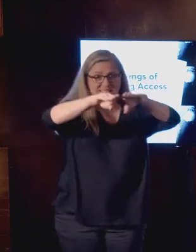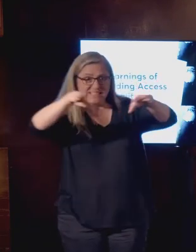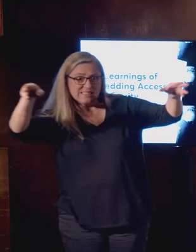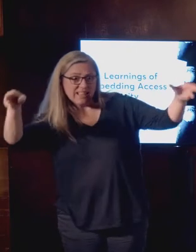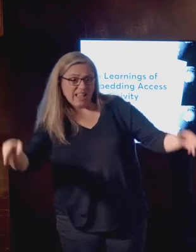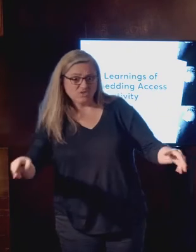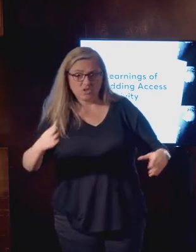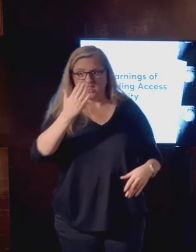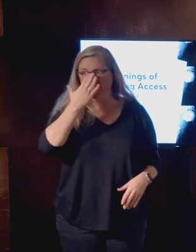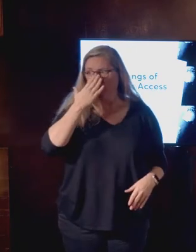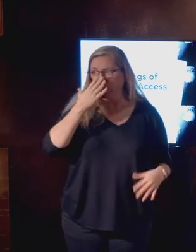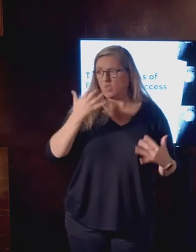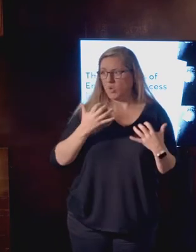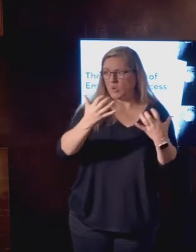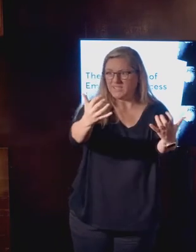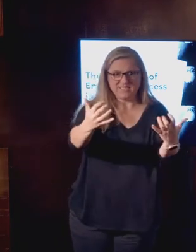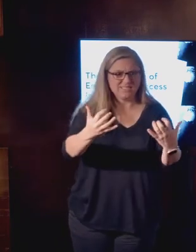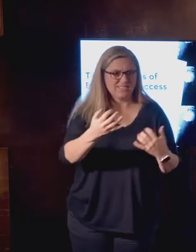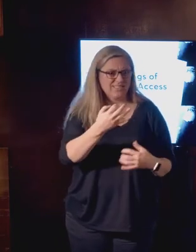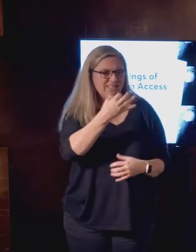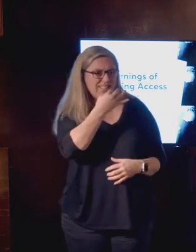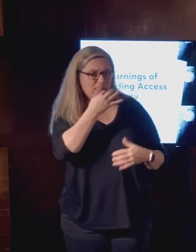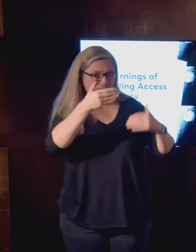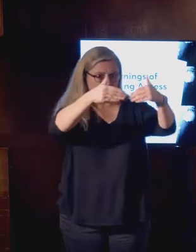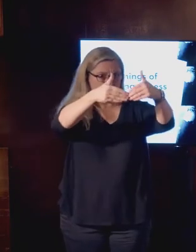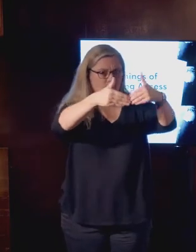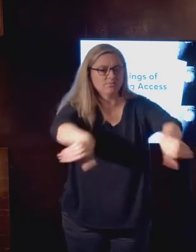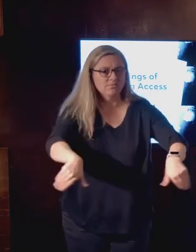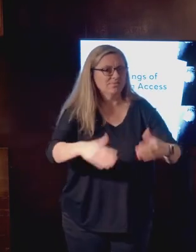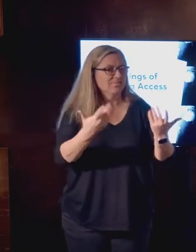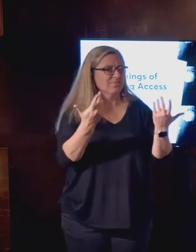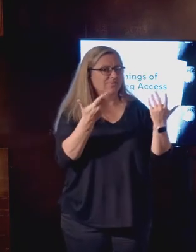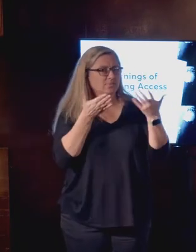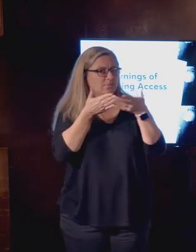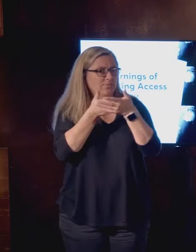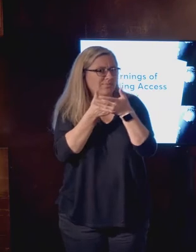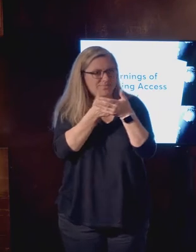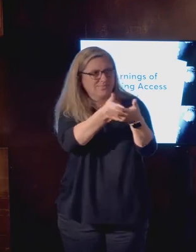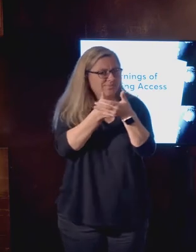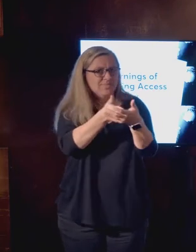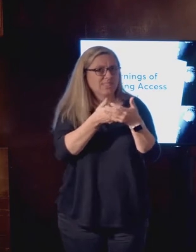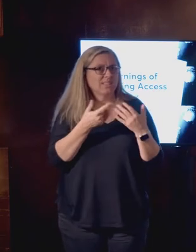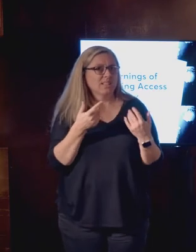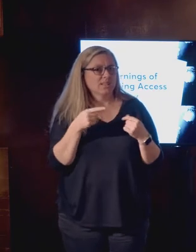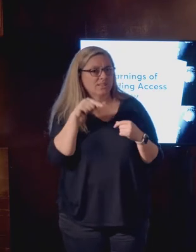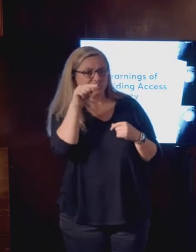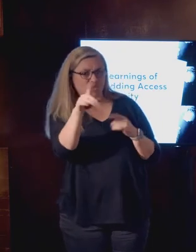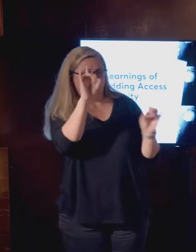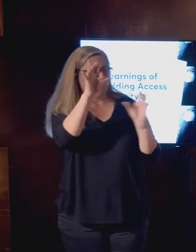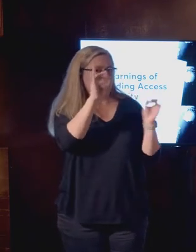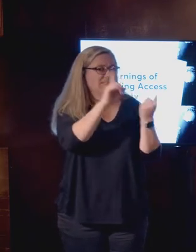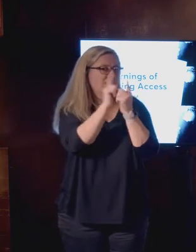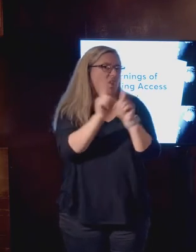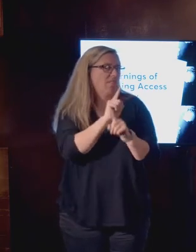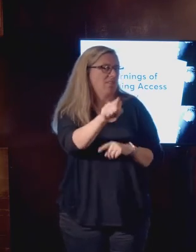stage, and this is all in front of the audience. So, I mean, it kind of breaks the fourth wall, absolutely, to start with. So there's crazy stuff that